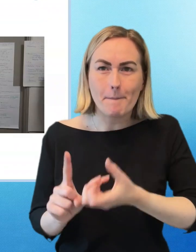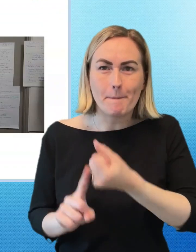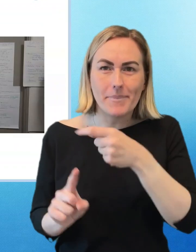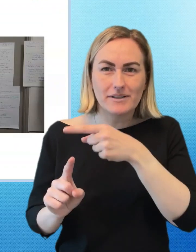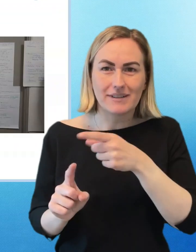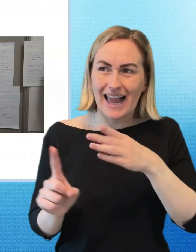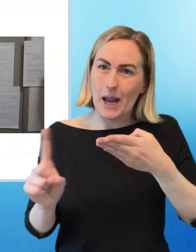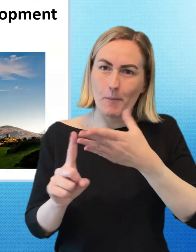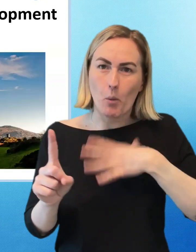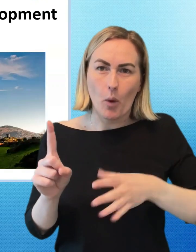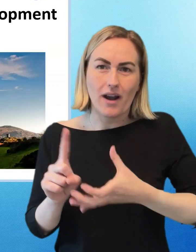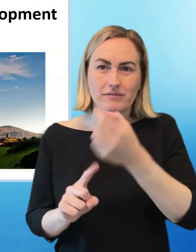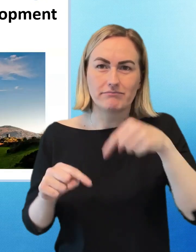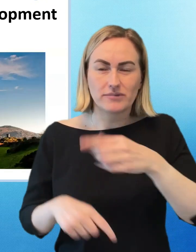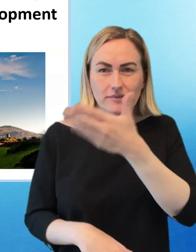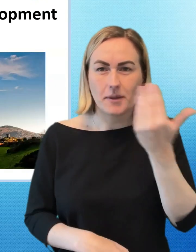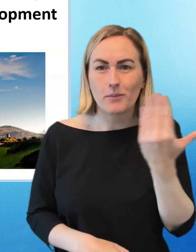wanted to see from the summer school.